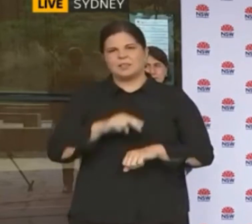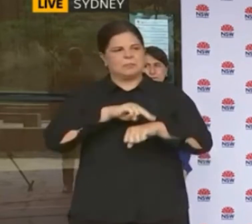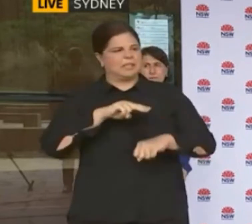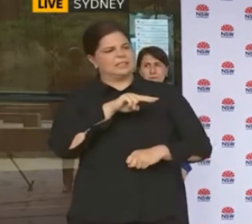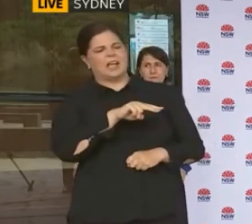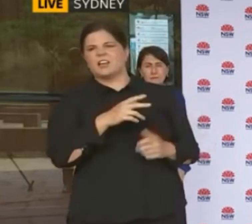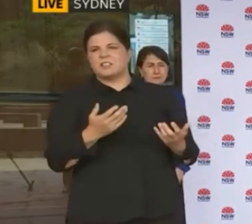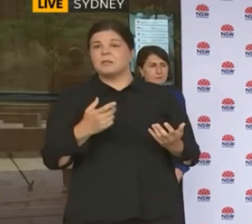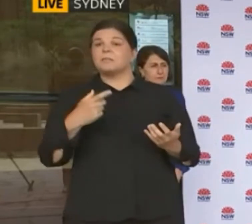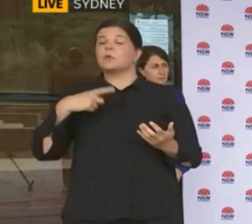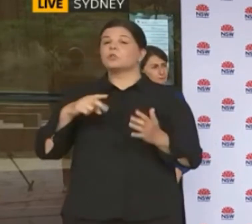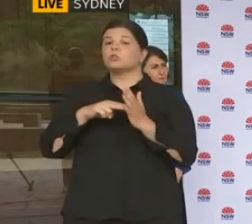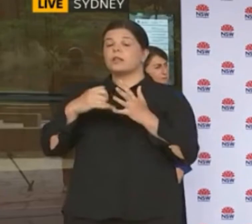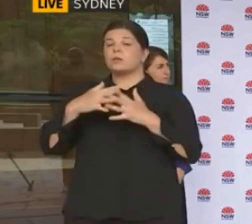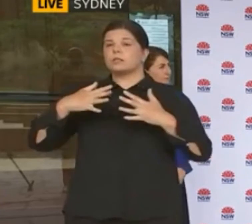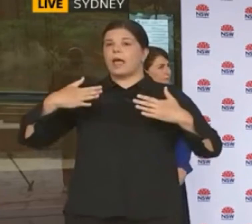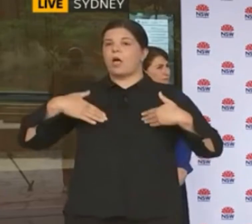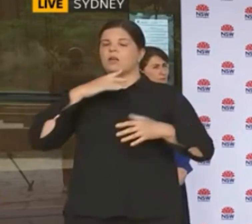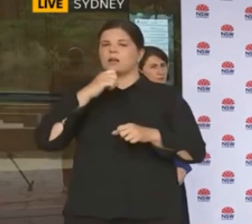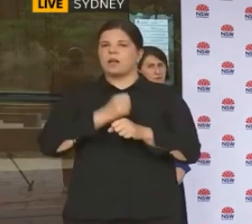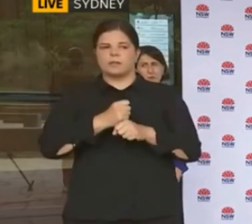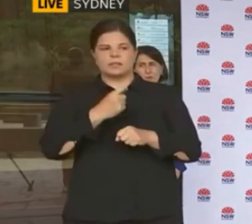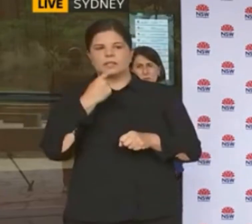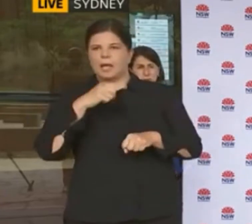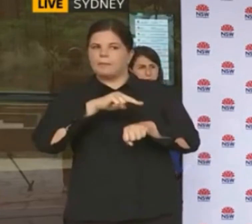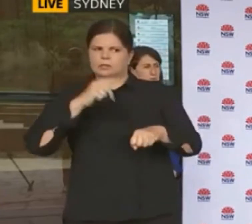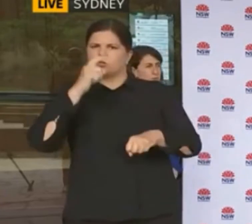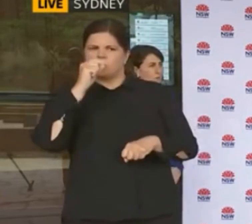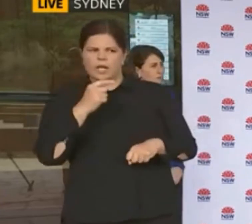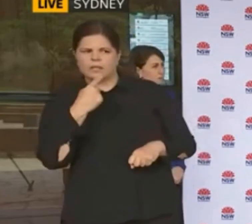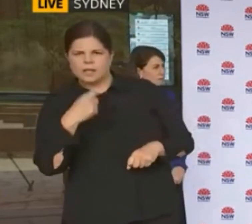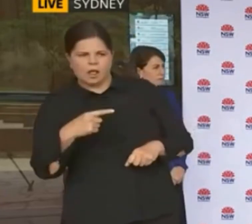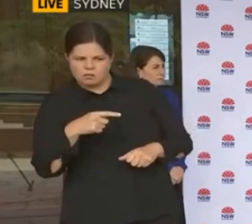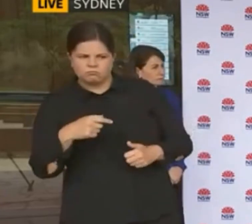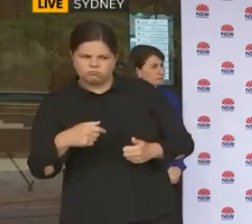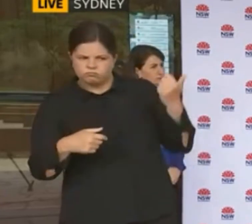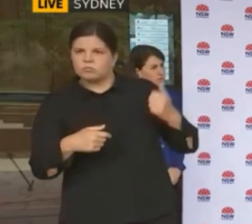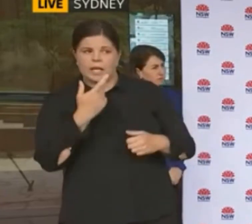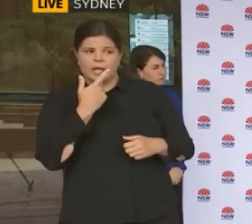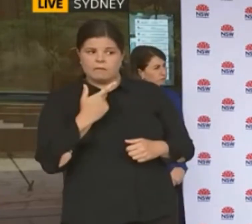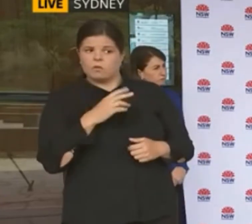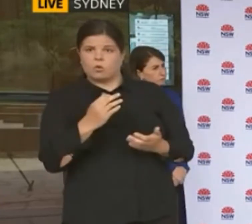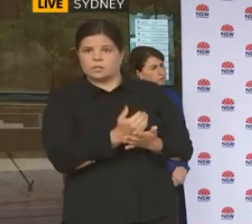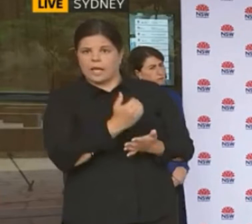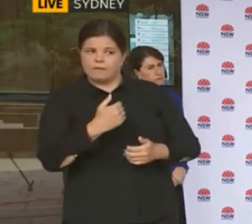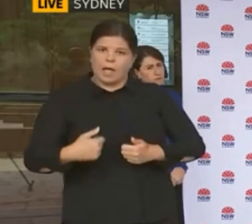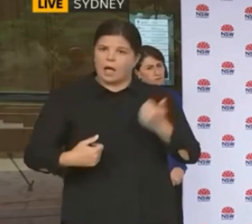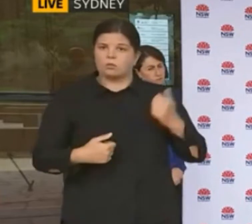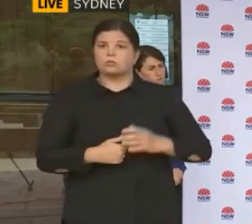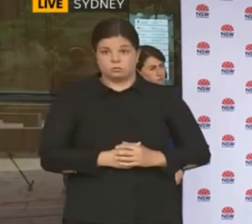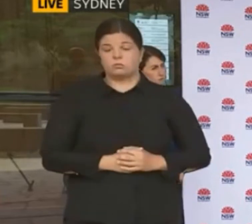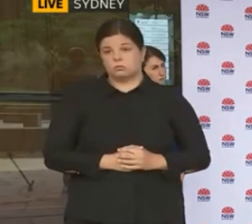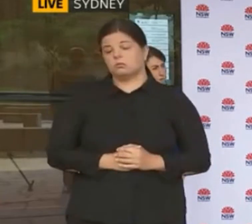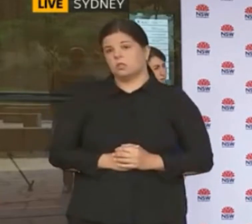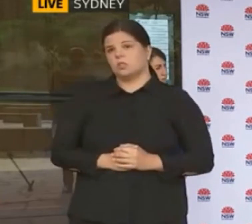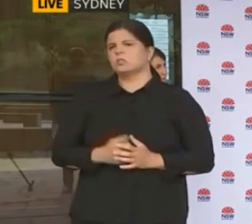powers under the health order to move people on should they be congregating in numbers that are unsafe. But I must stress,